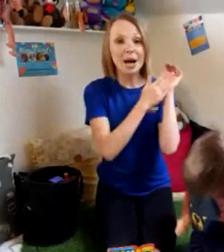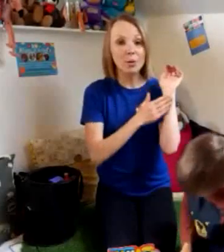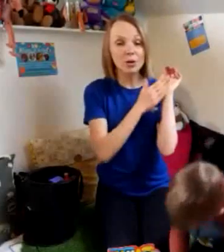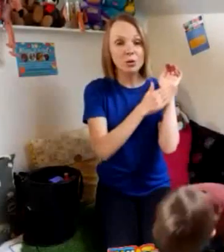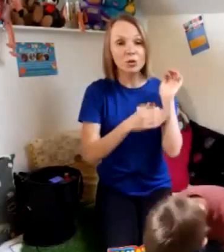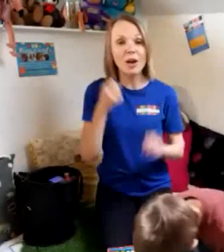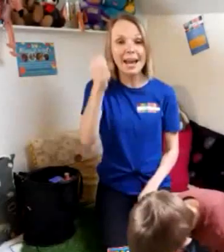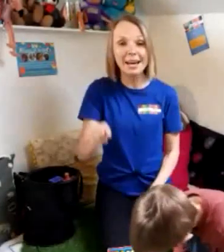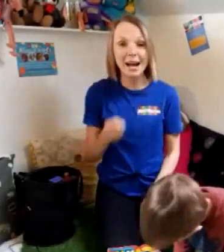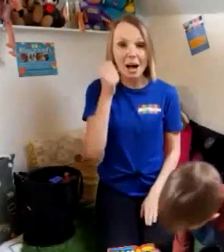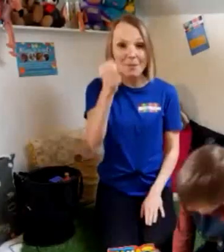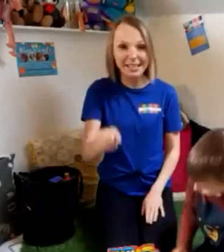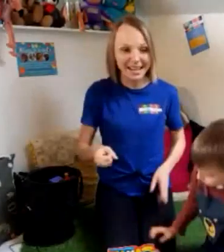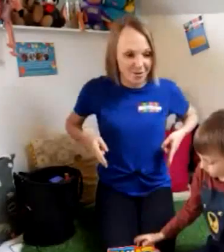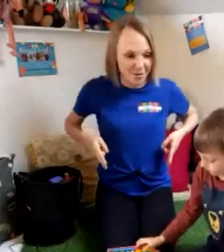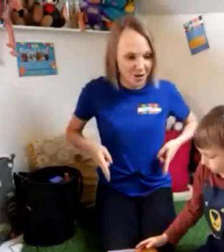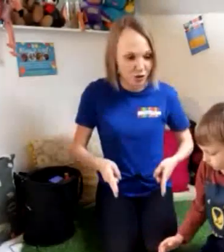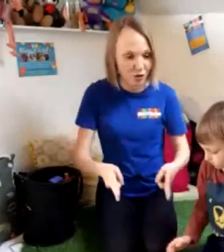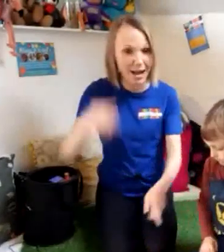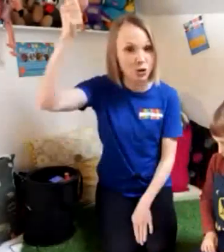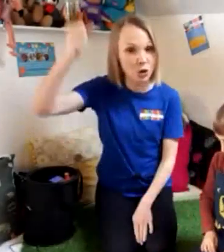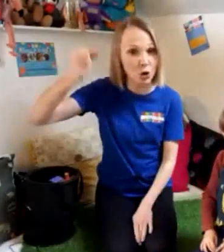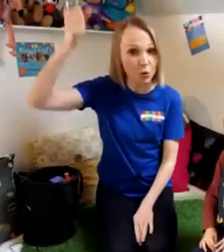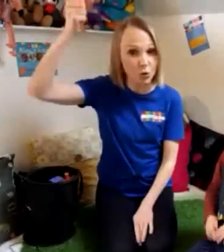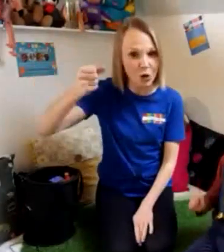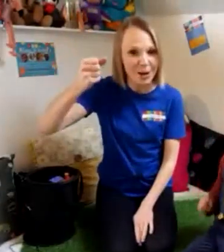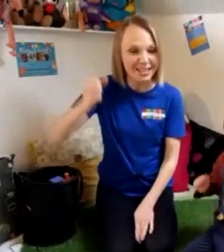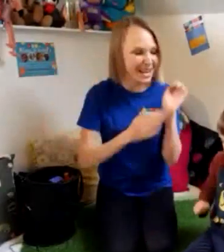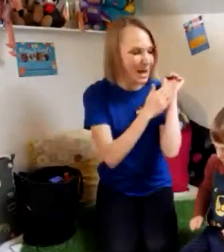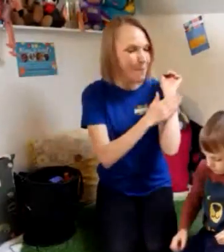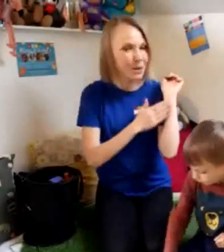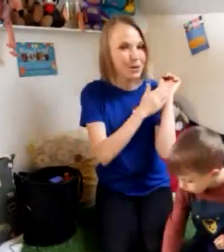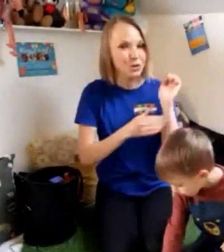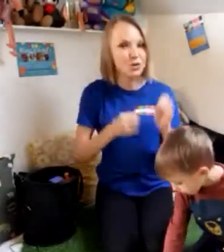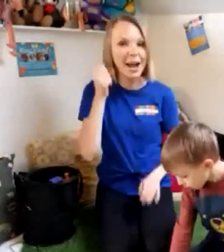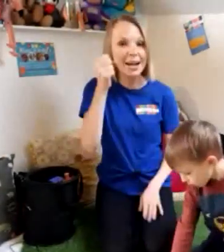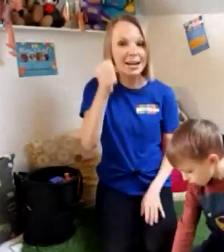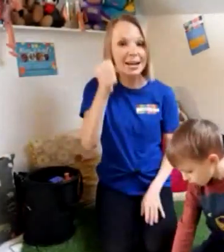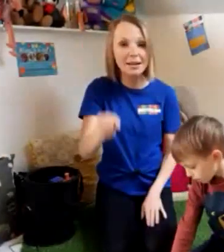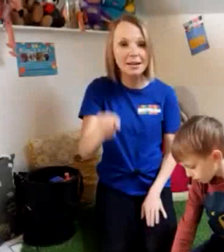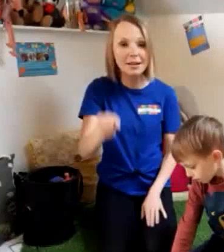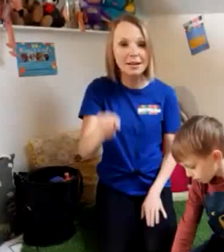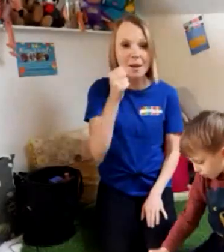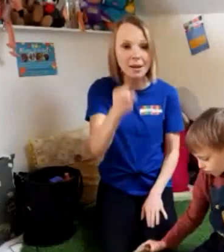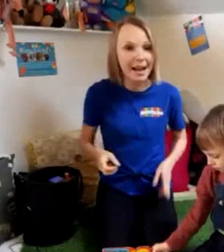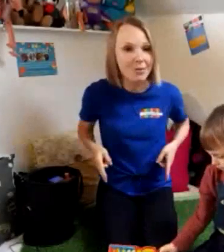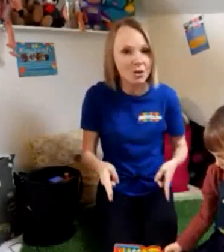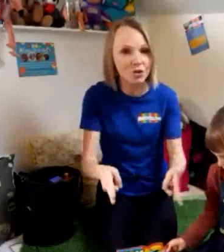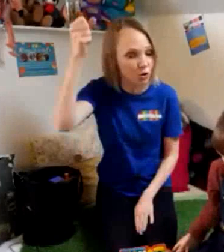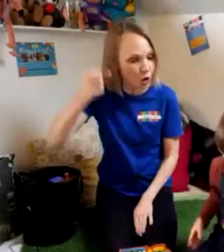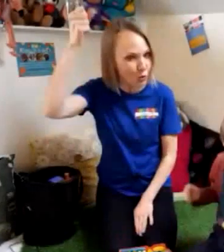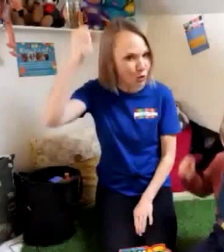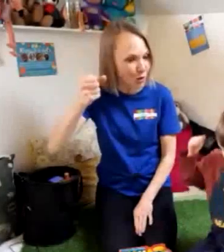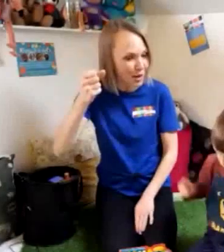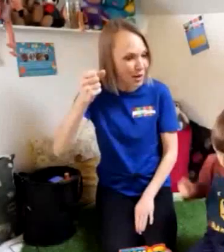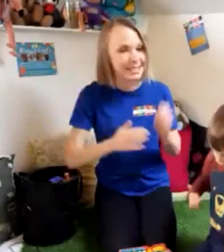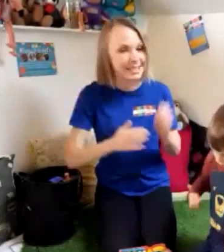blue train coming down the track. Choo-choo! See the blue train is coming down the track. Choo-choo! See the